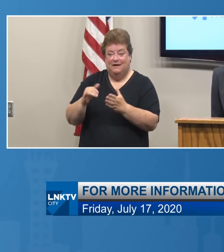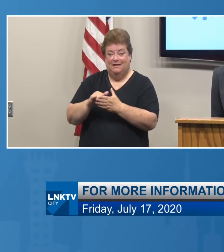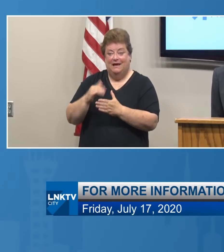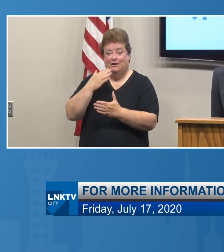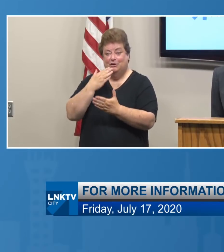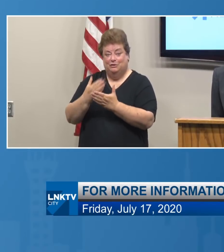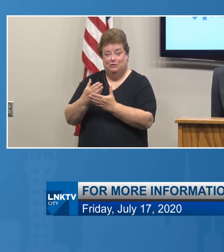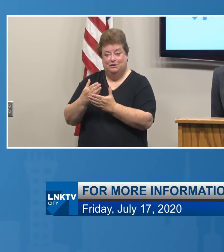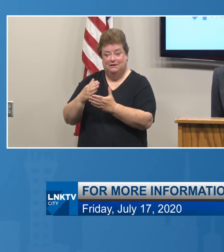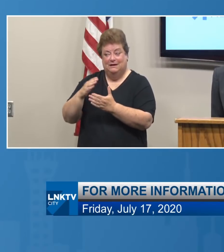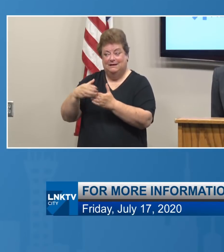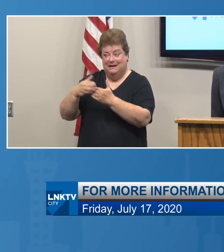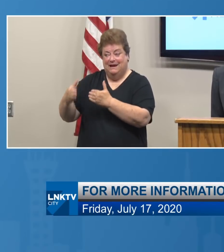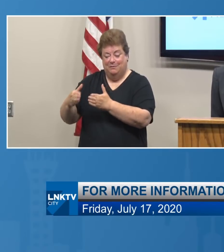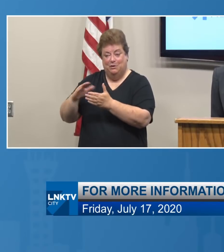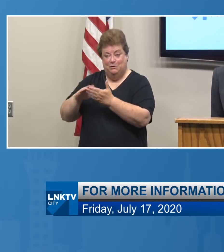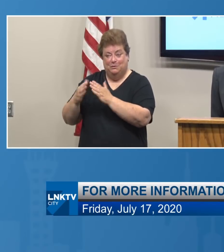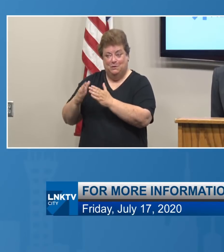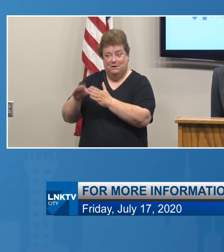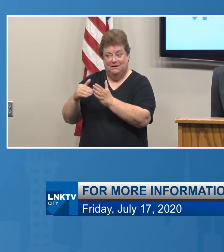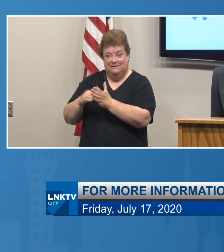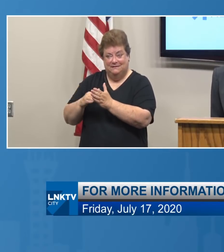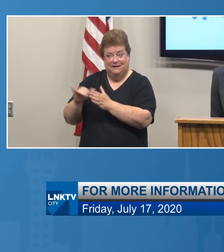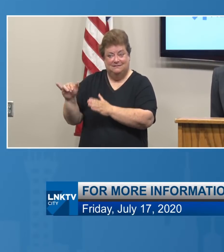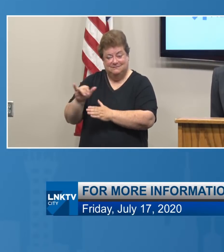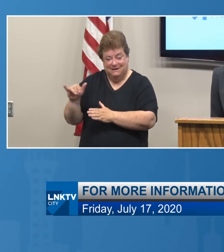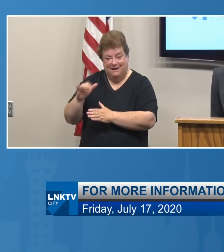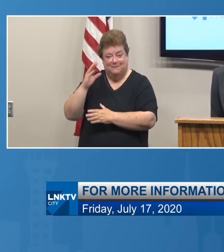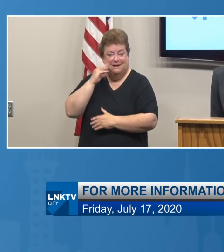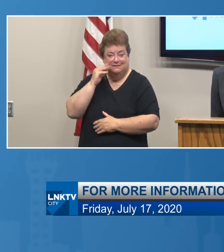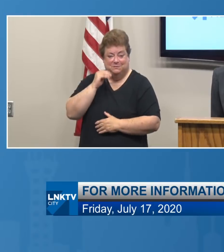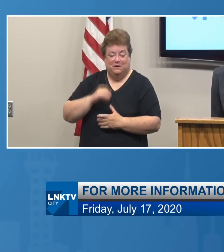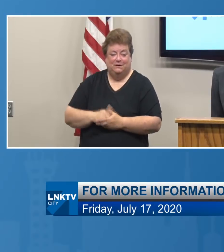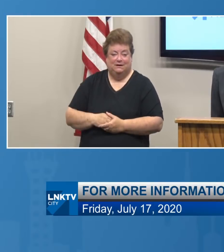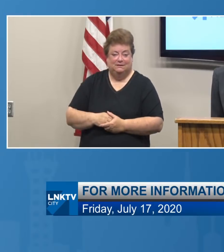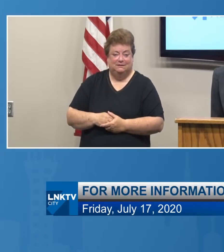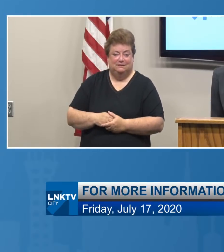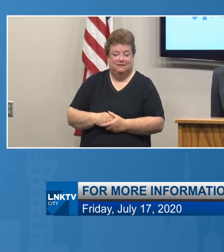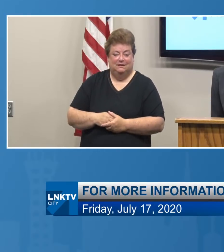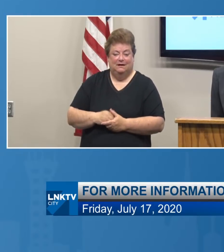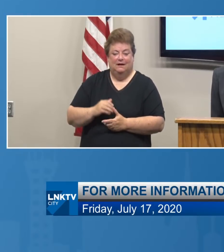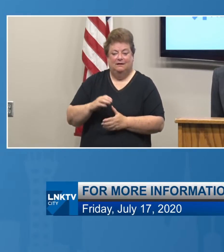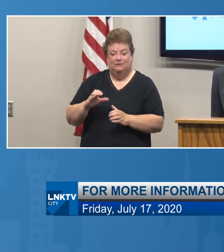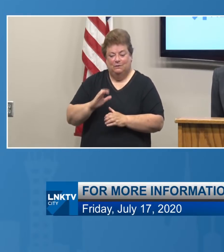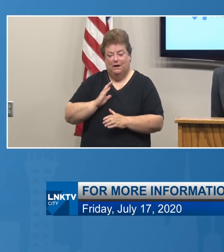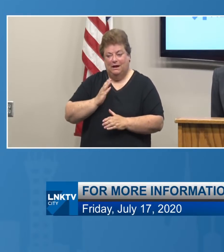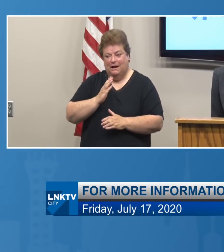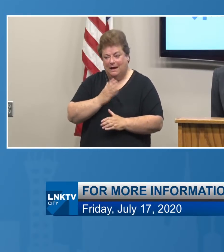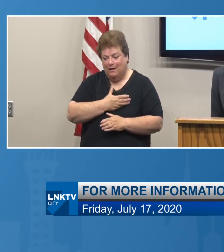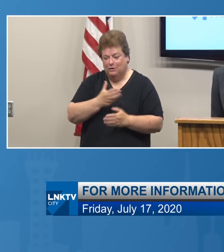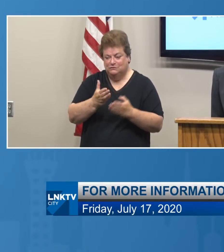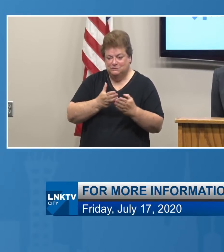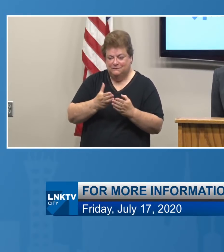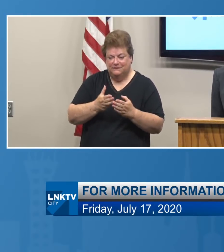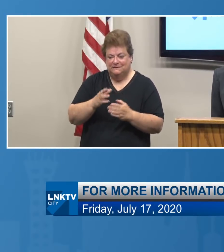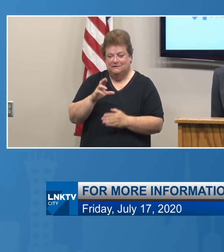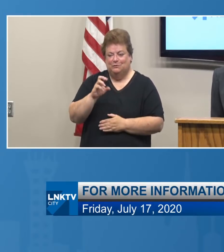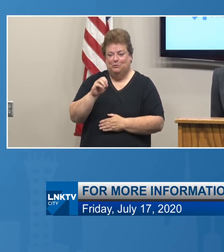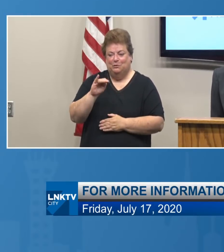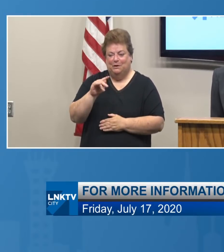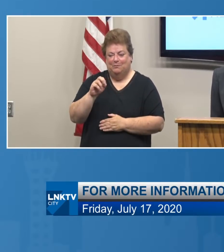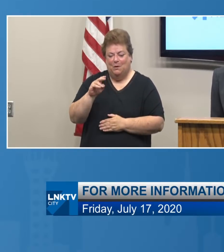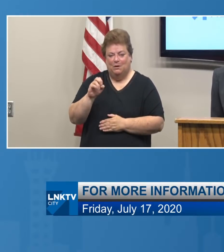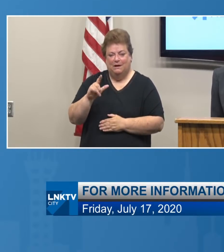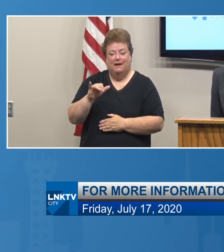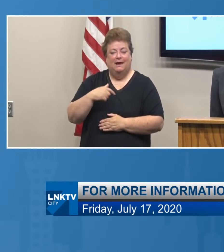Neighbor Community Center is also experiencing. We've been doing a lot of our services via remotely, and I want to